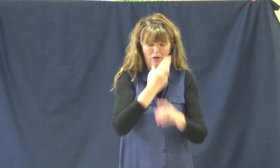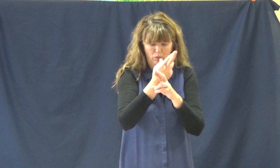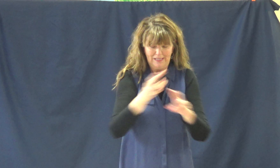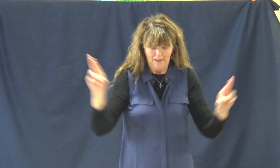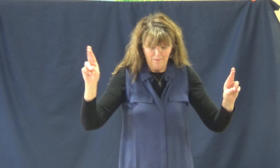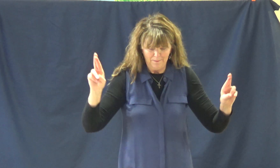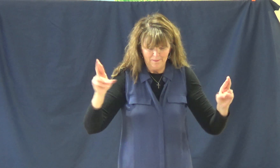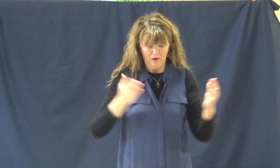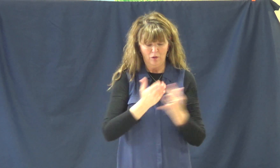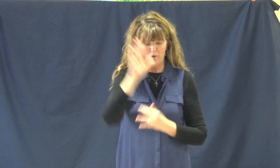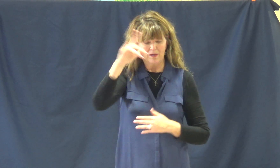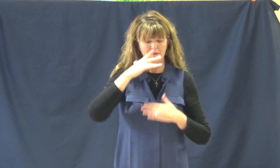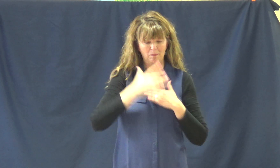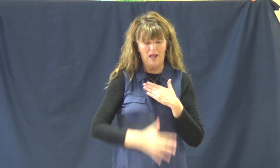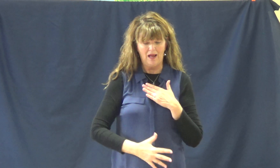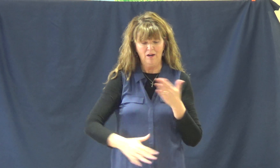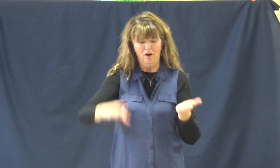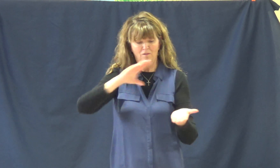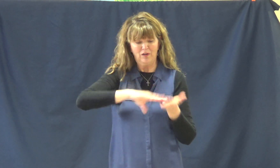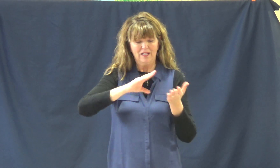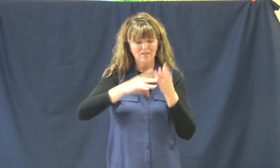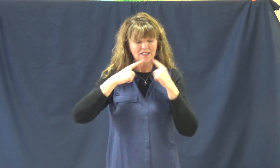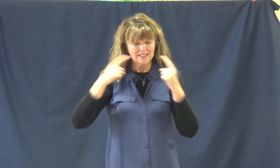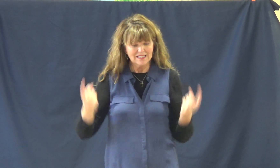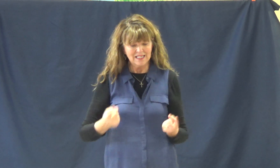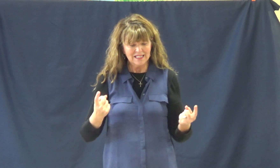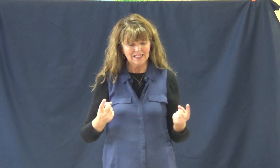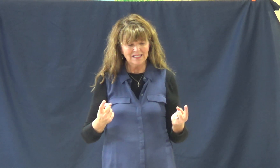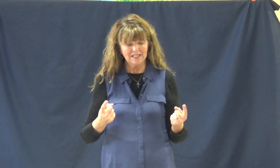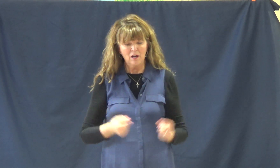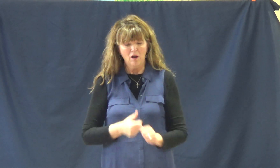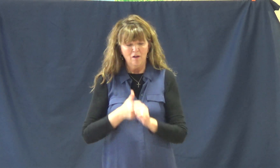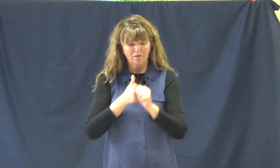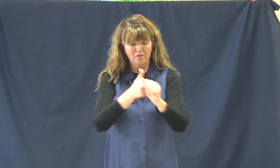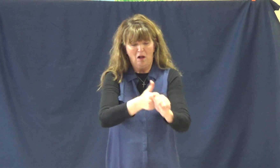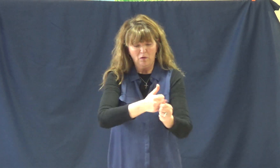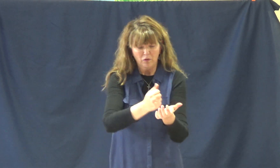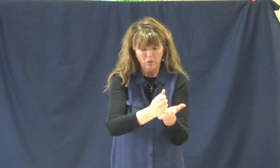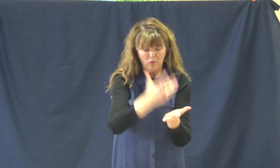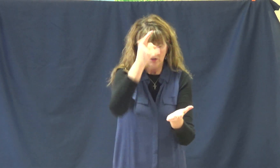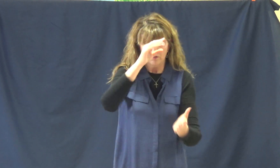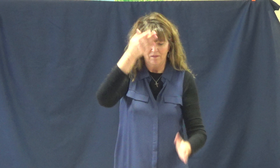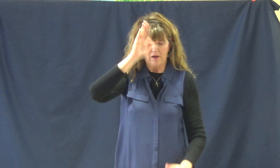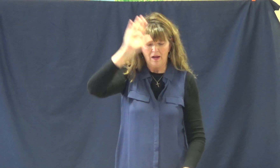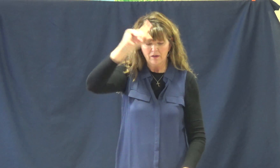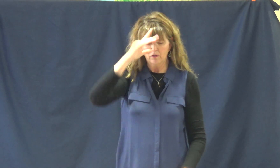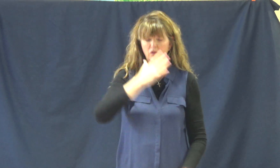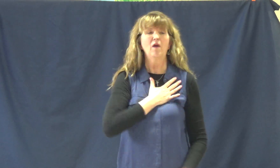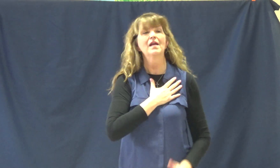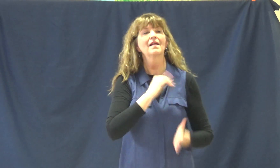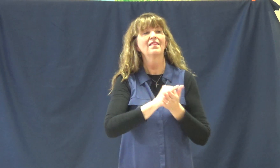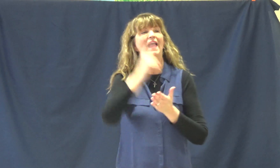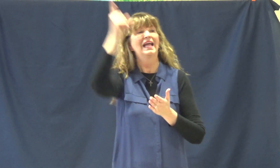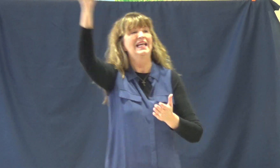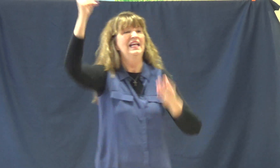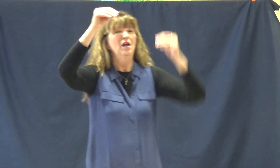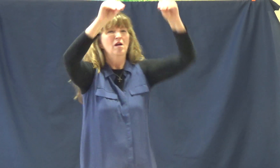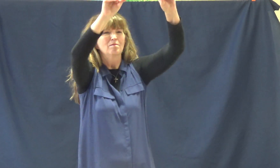him, we have redemption through his blood, the forgiveness of sin, in accordance with the riches of